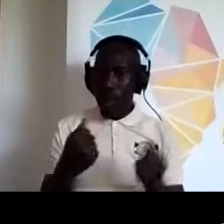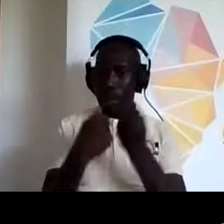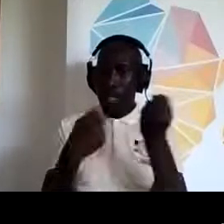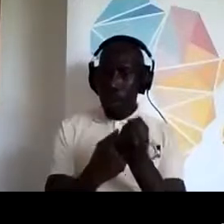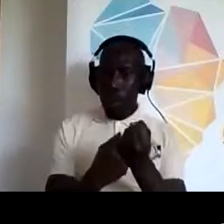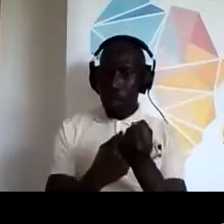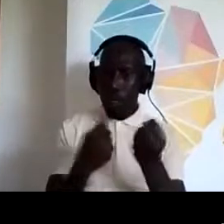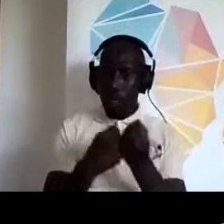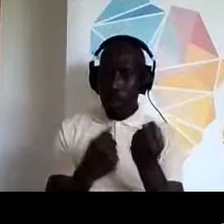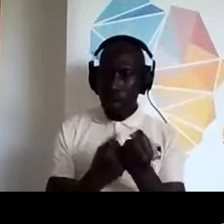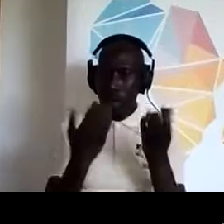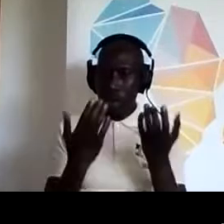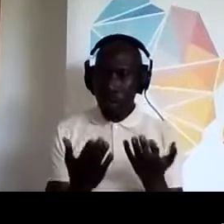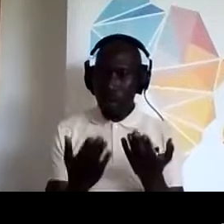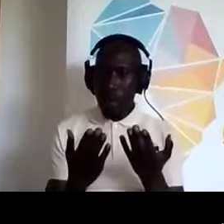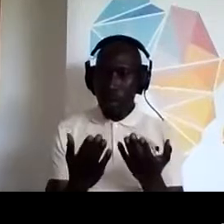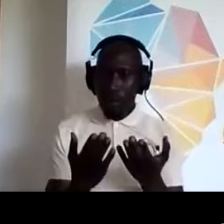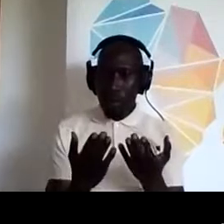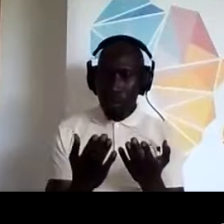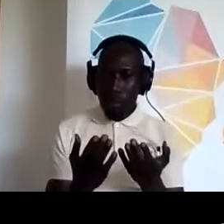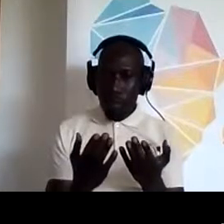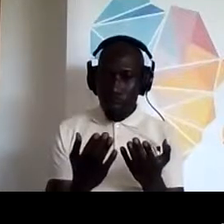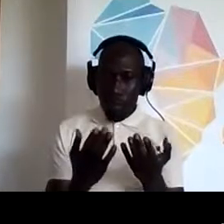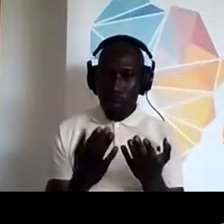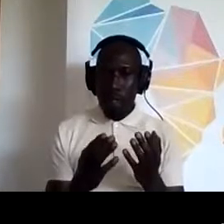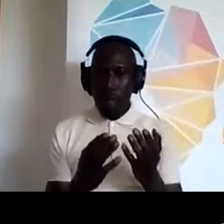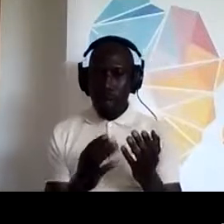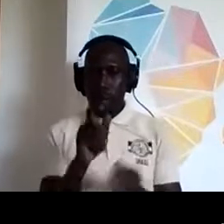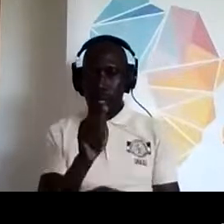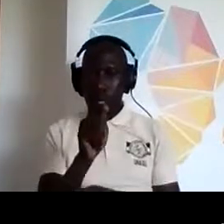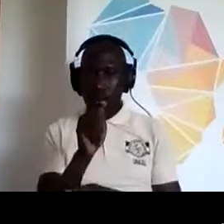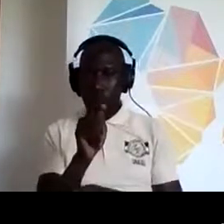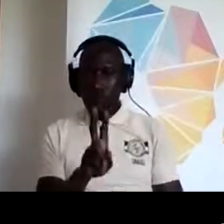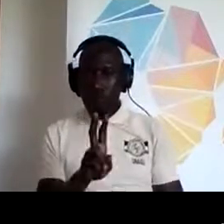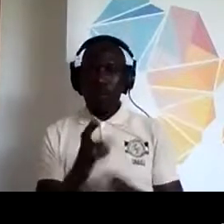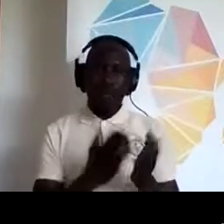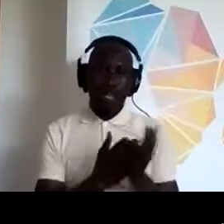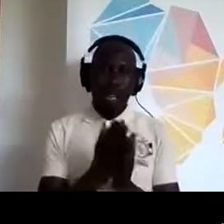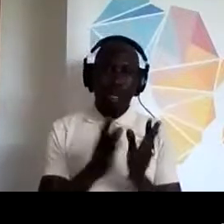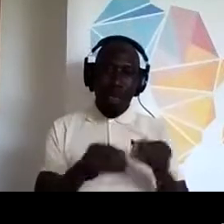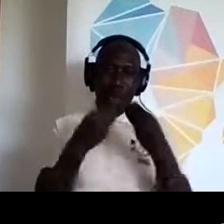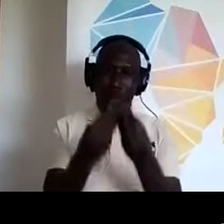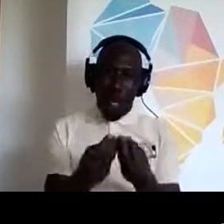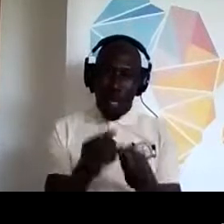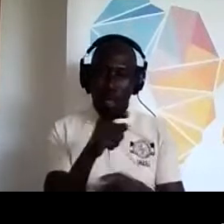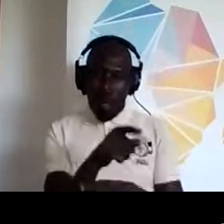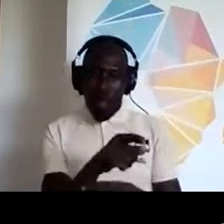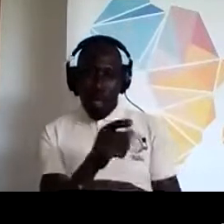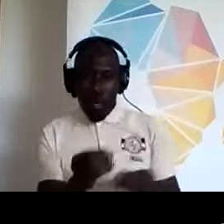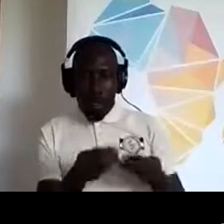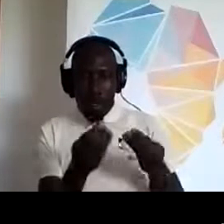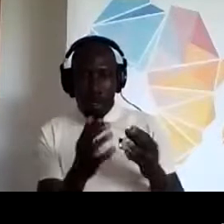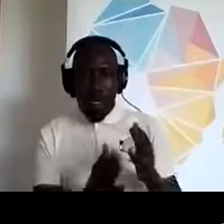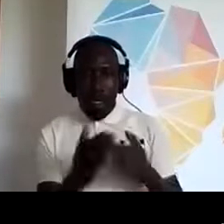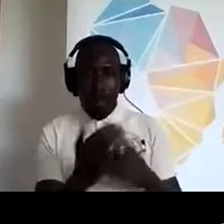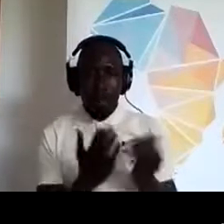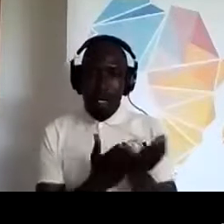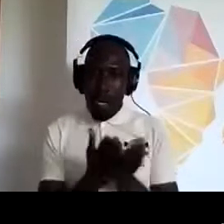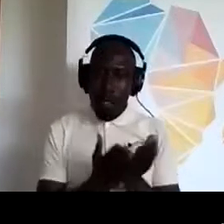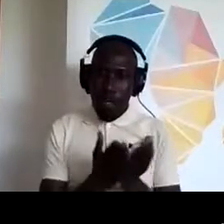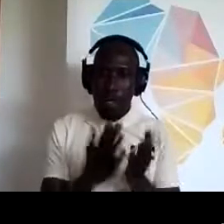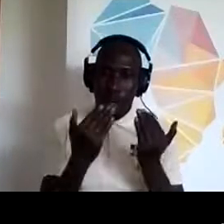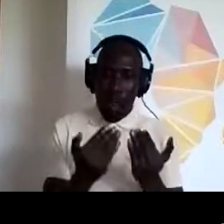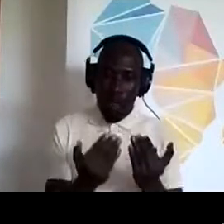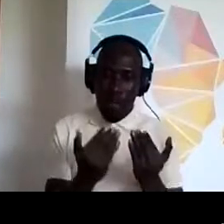supporting the television service providers to provide accessible services. So